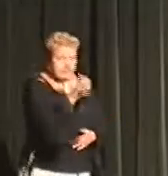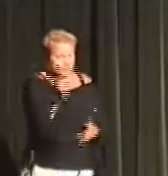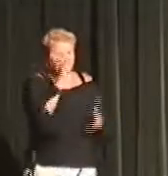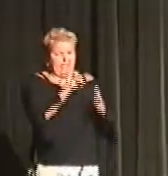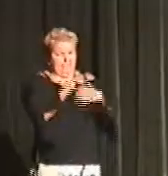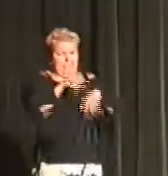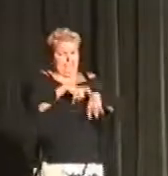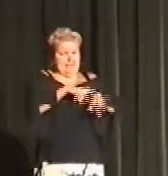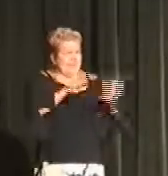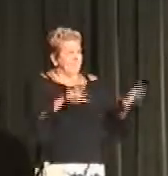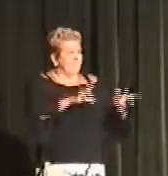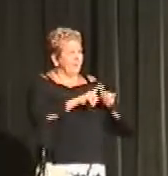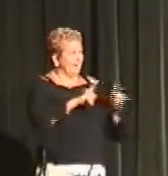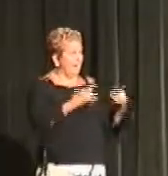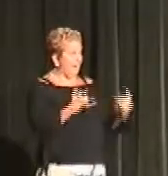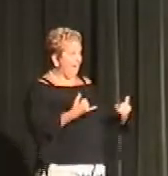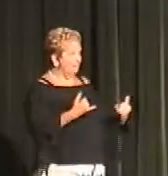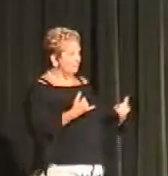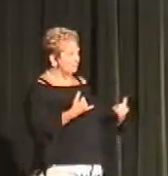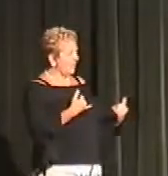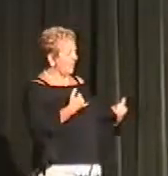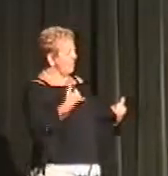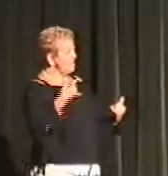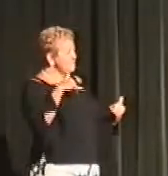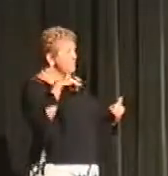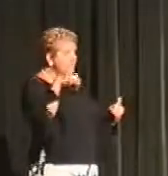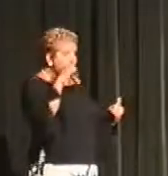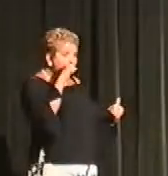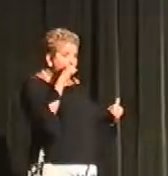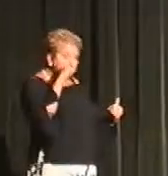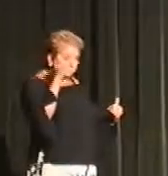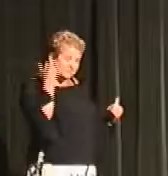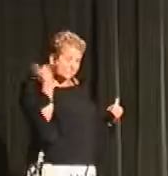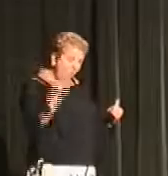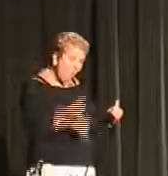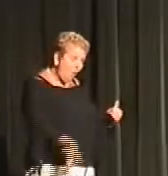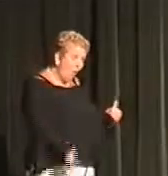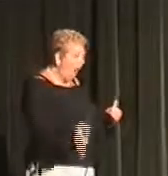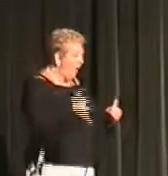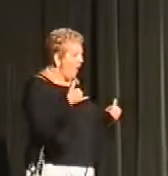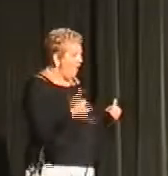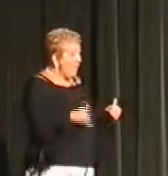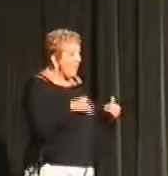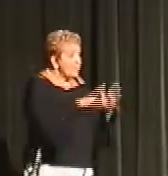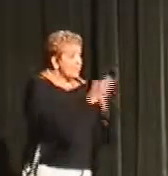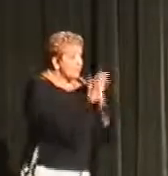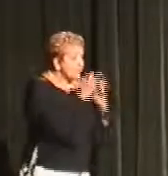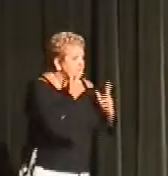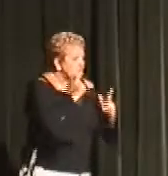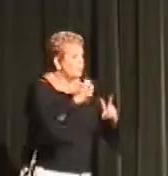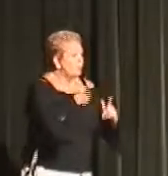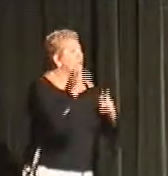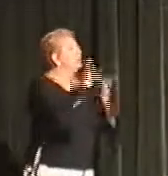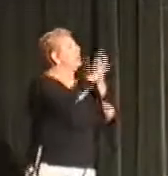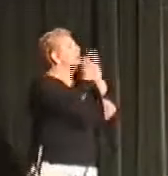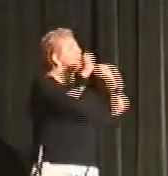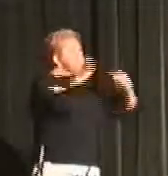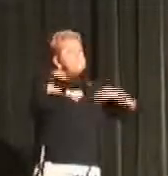know, I mean, it's just been unbelievable. It says in the book, we will be amazed before we are halfway through. And I have no idea where the